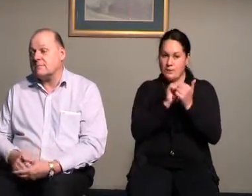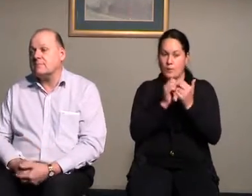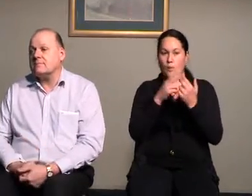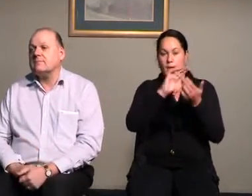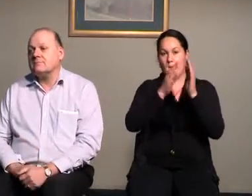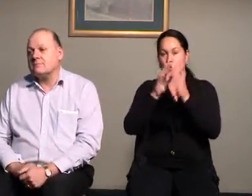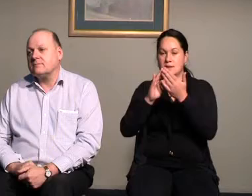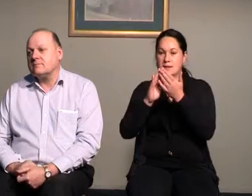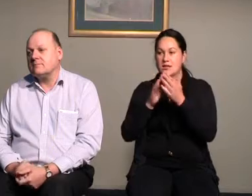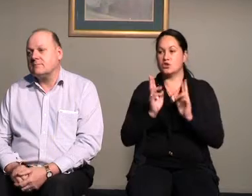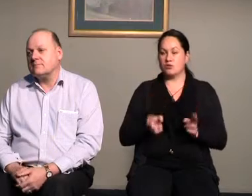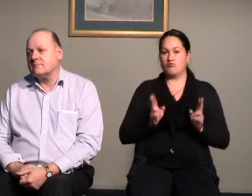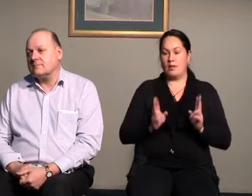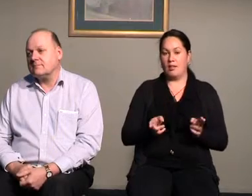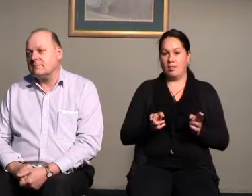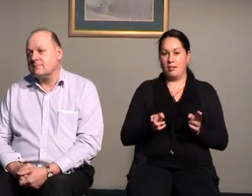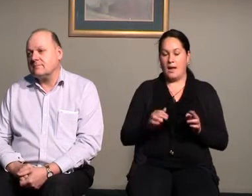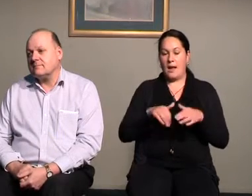process.